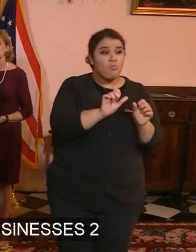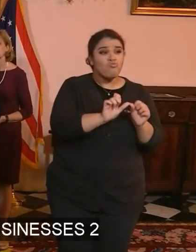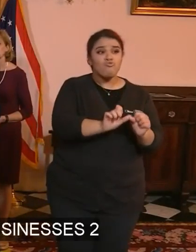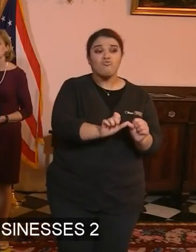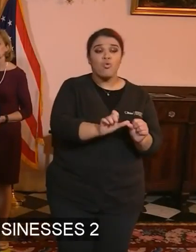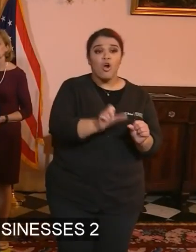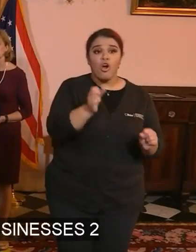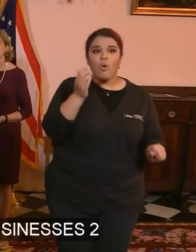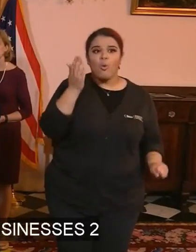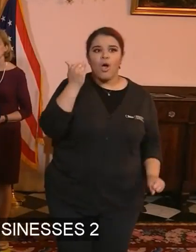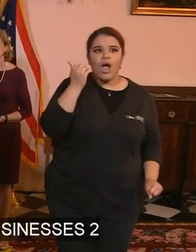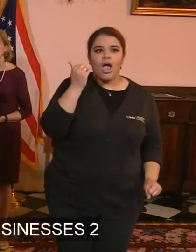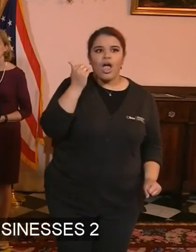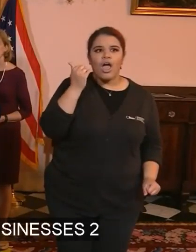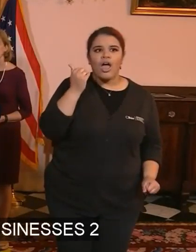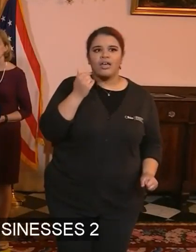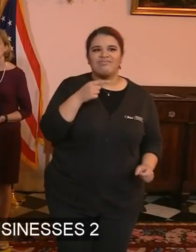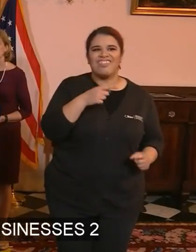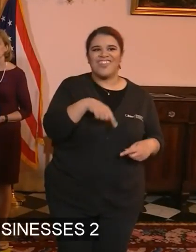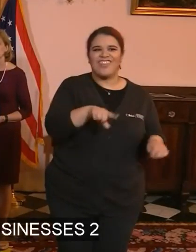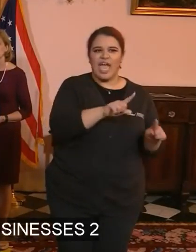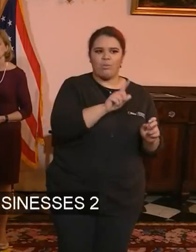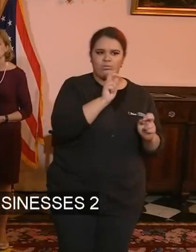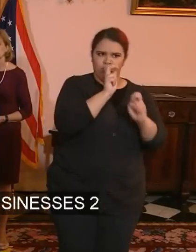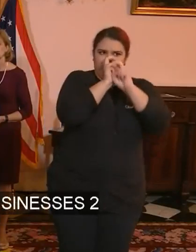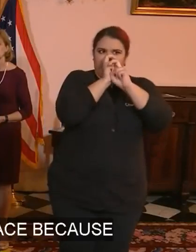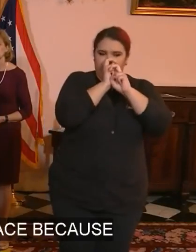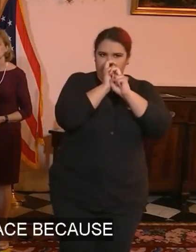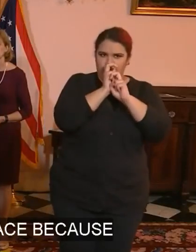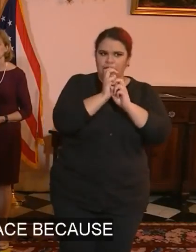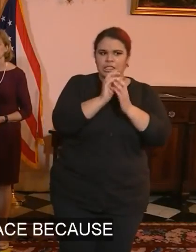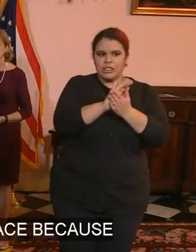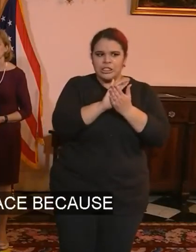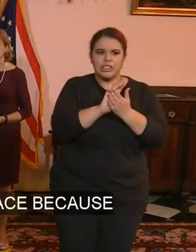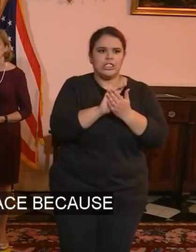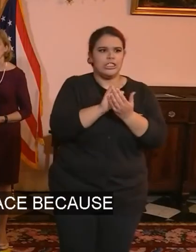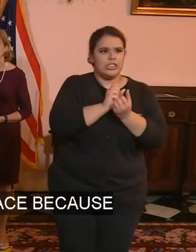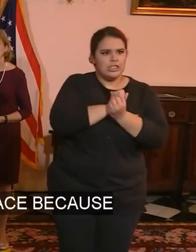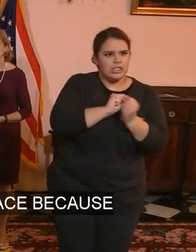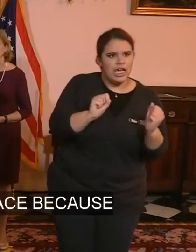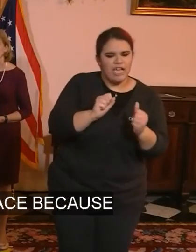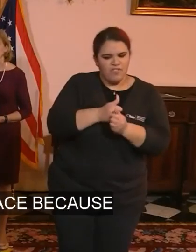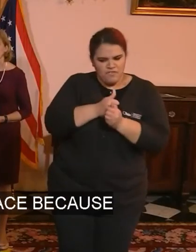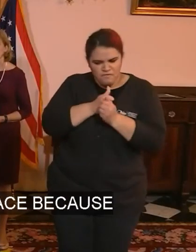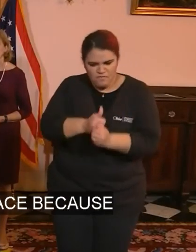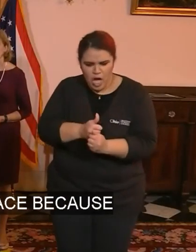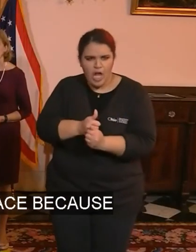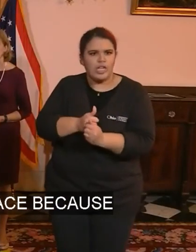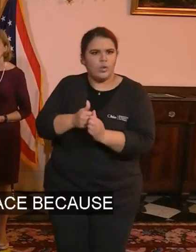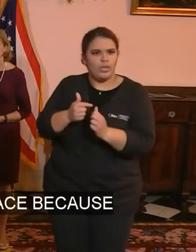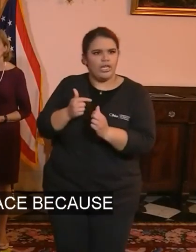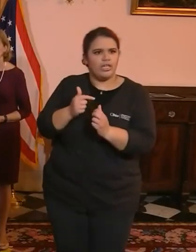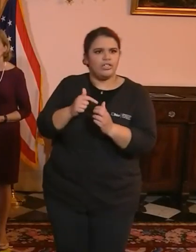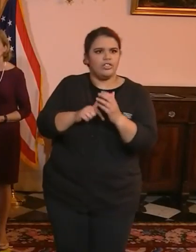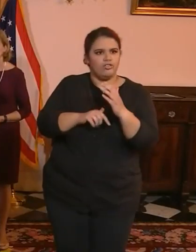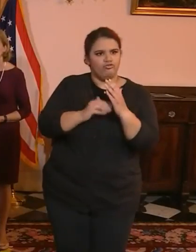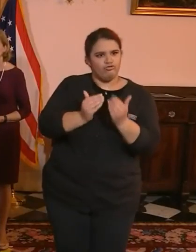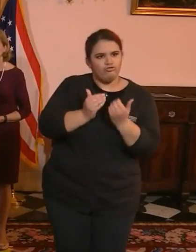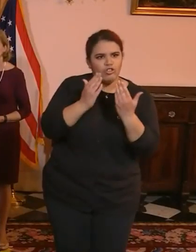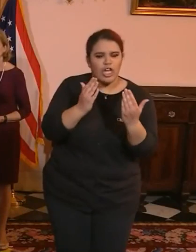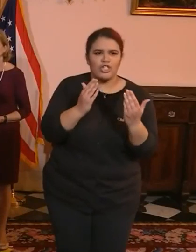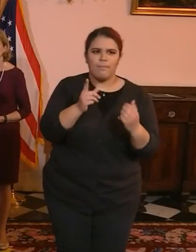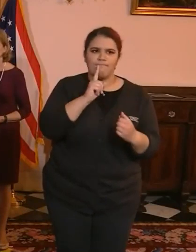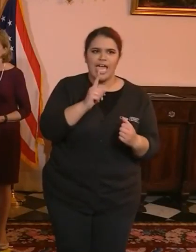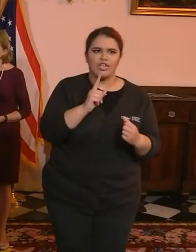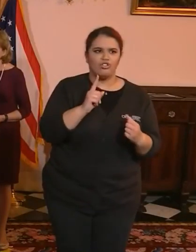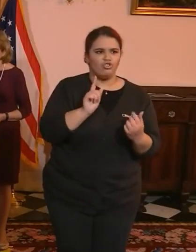took the right precautions. So this can be done right. And employers need to own this and take the